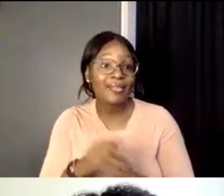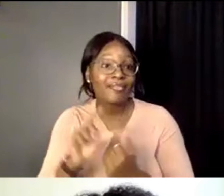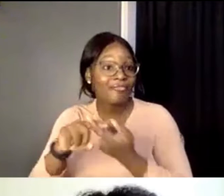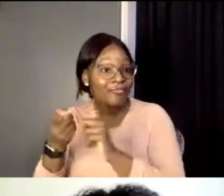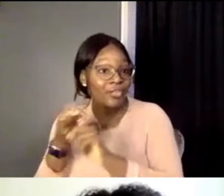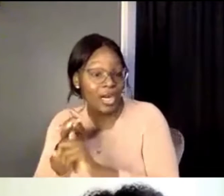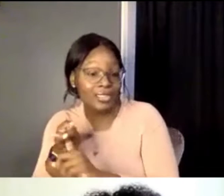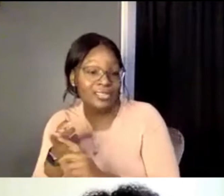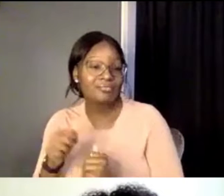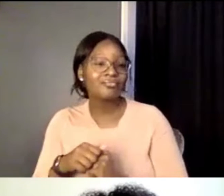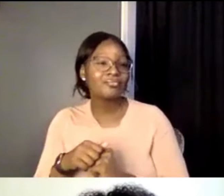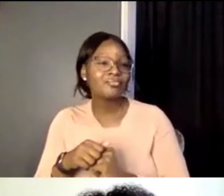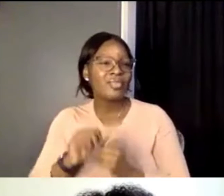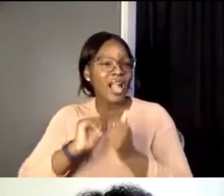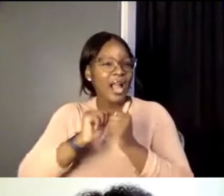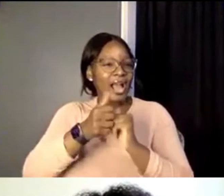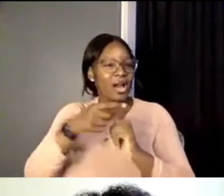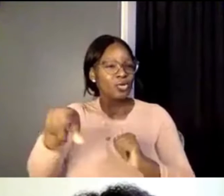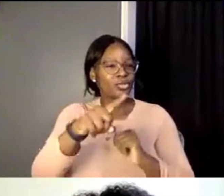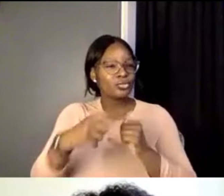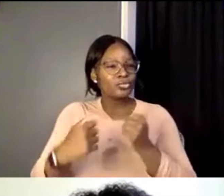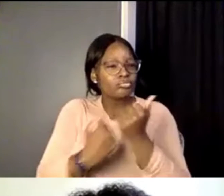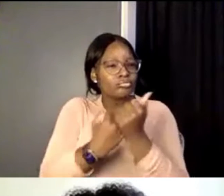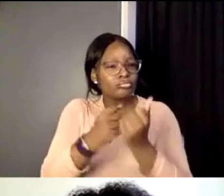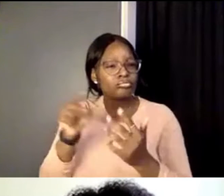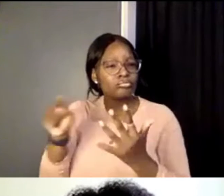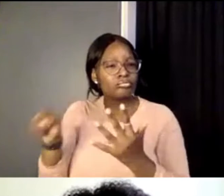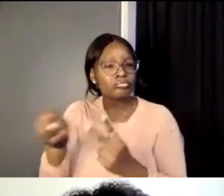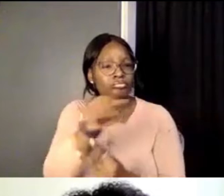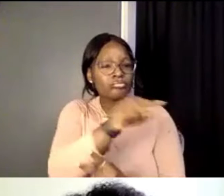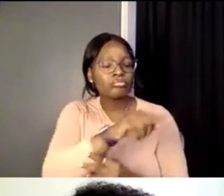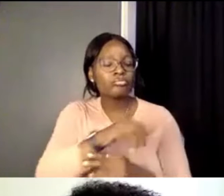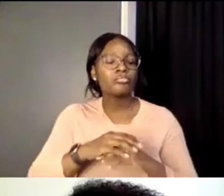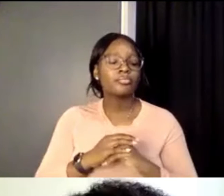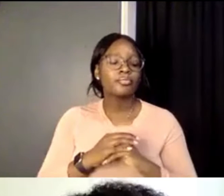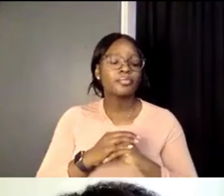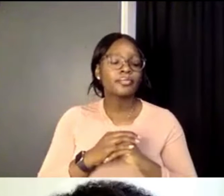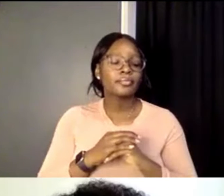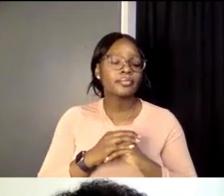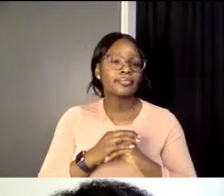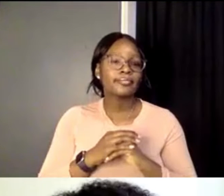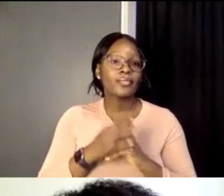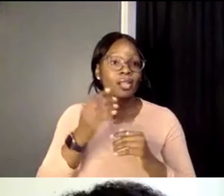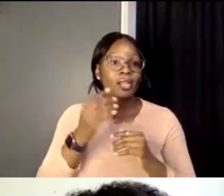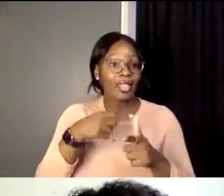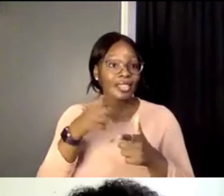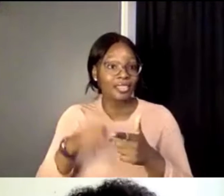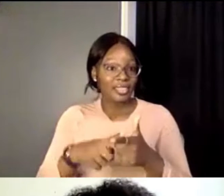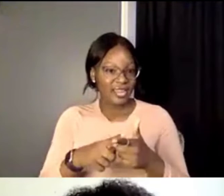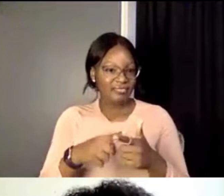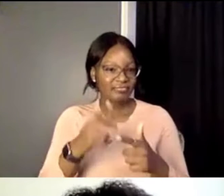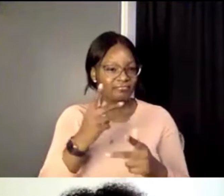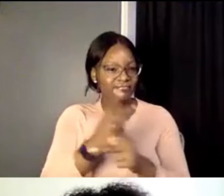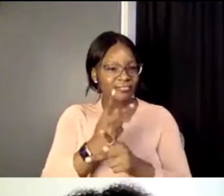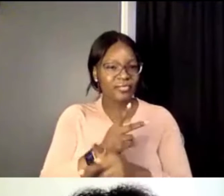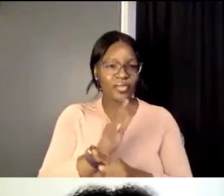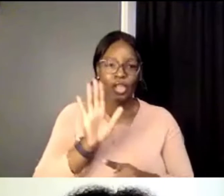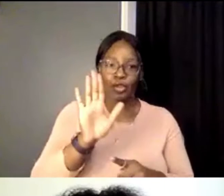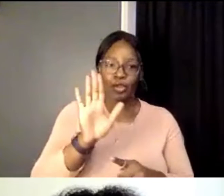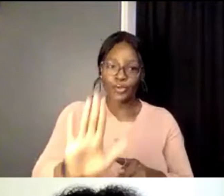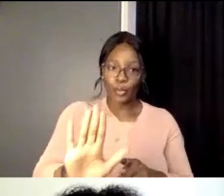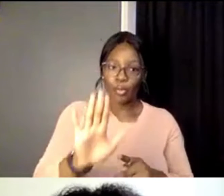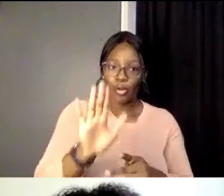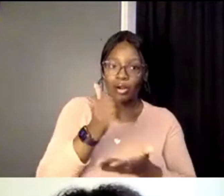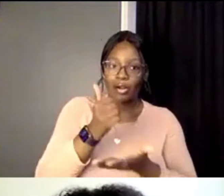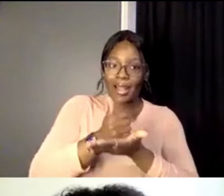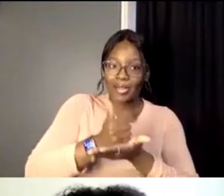And how you support them. And then I want you to consider how you ask for help for yourself, or how you receive